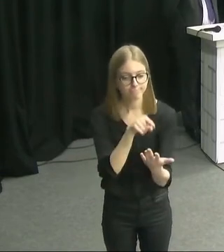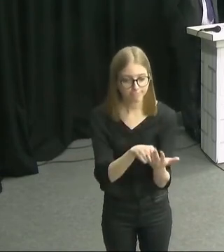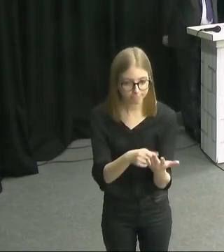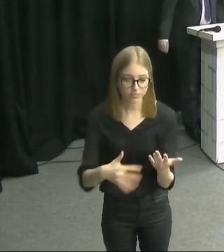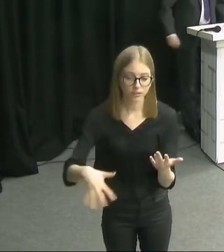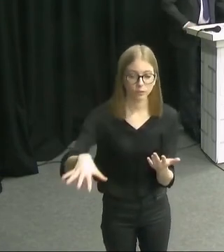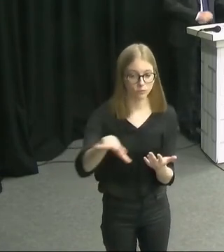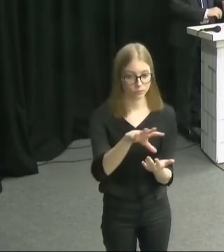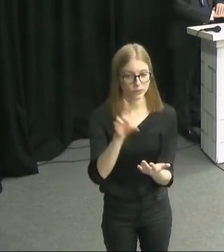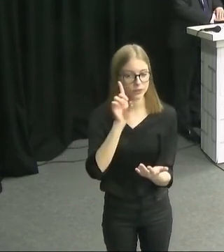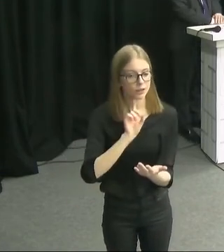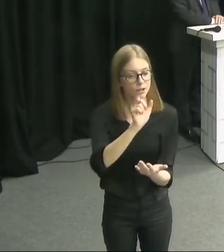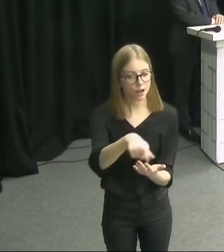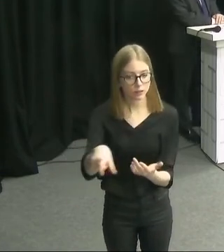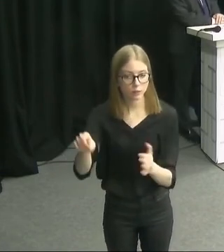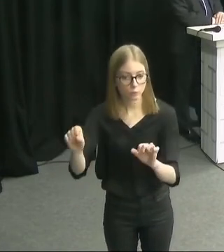So what are the topics?